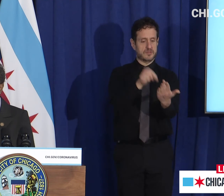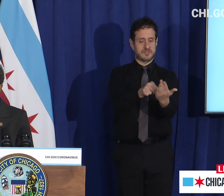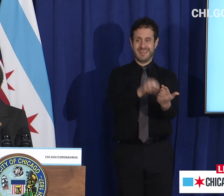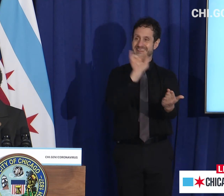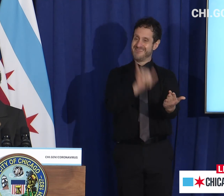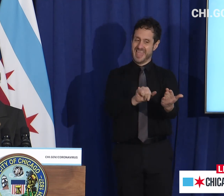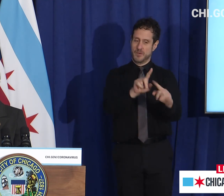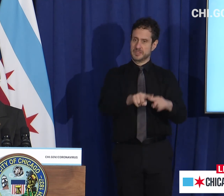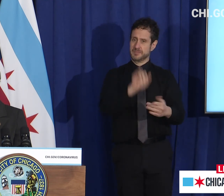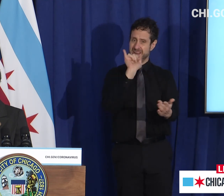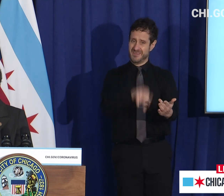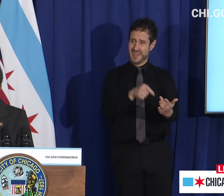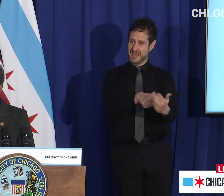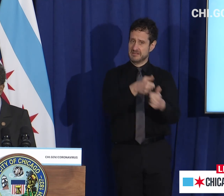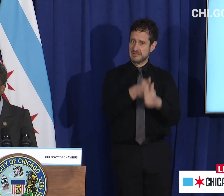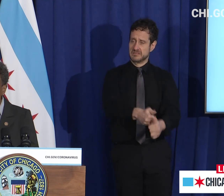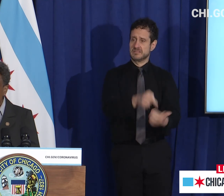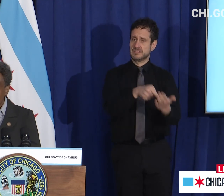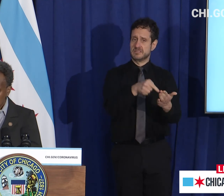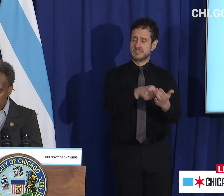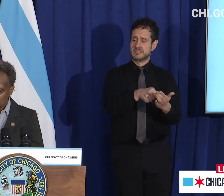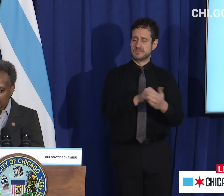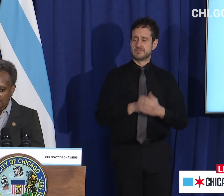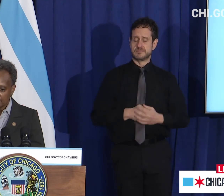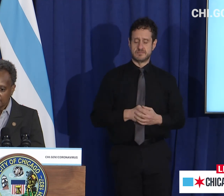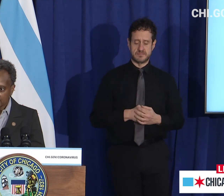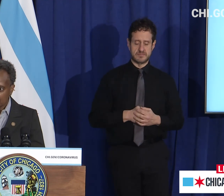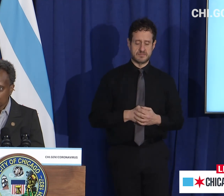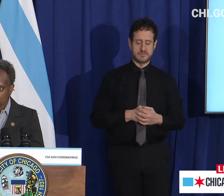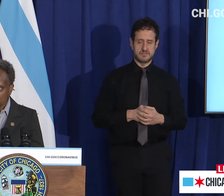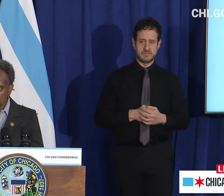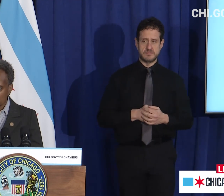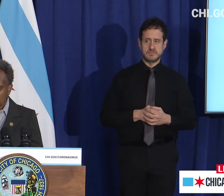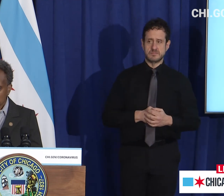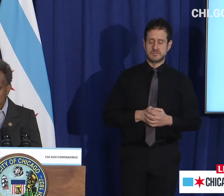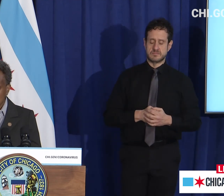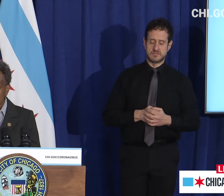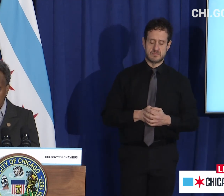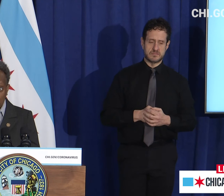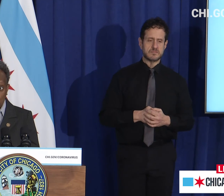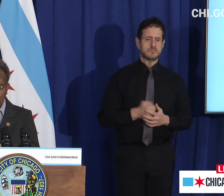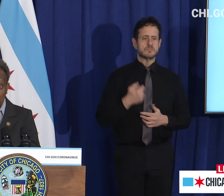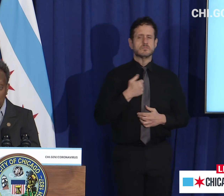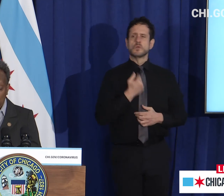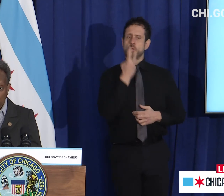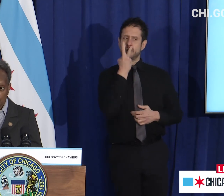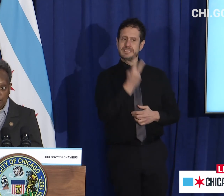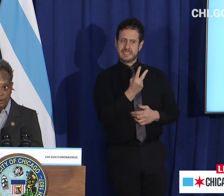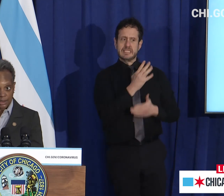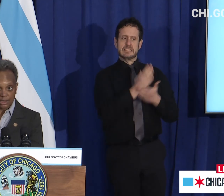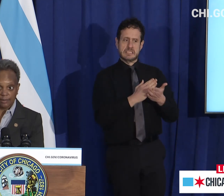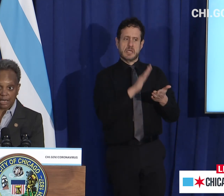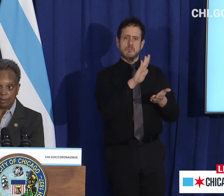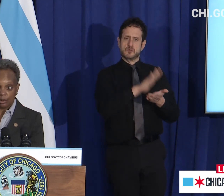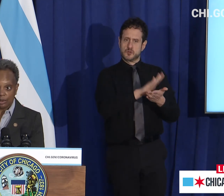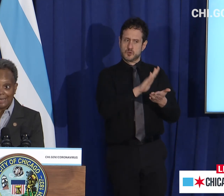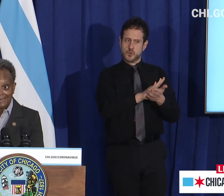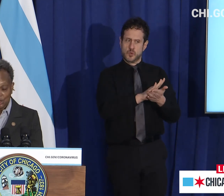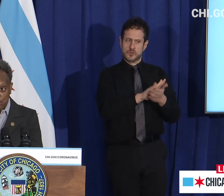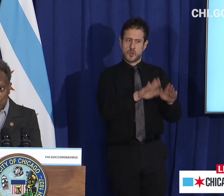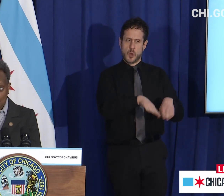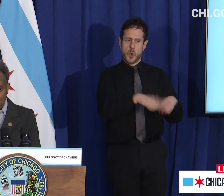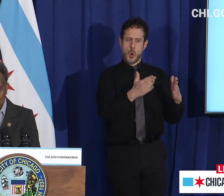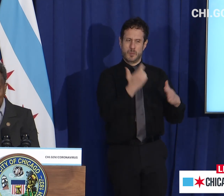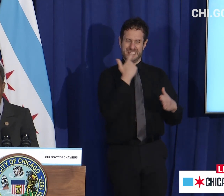upon. We are not seeing, in looking at the examples of schools that have already been open since September